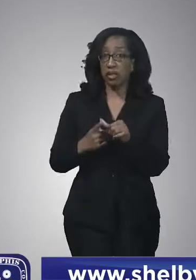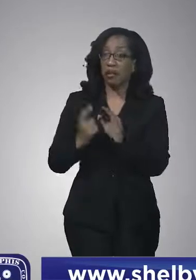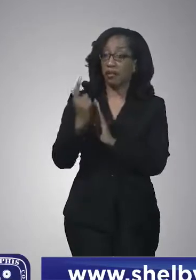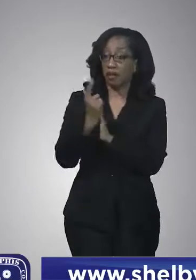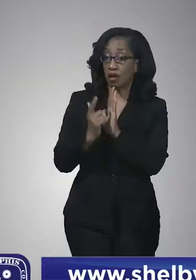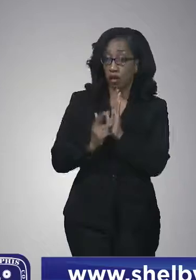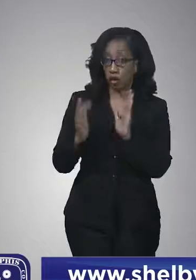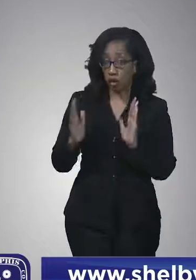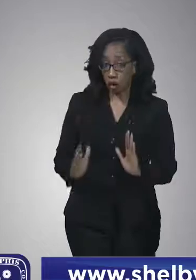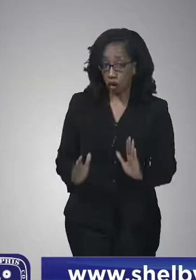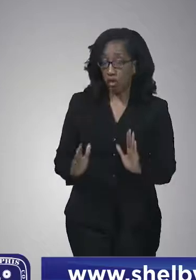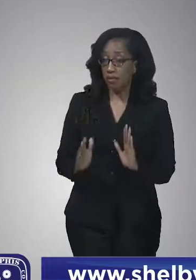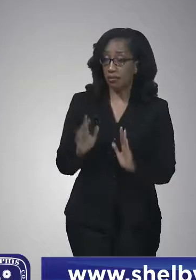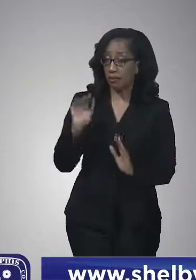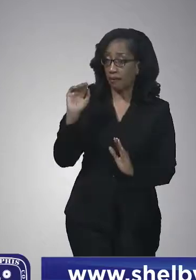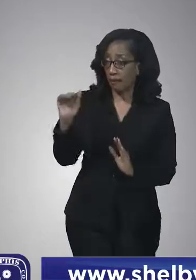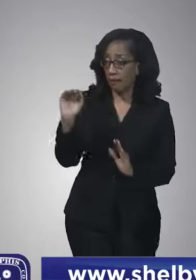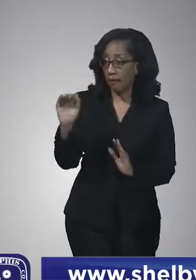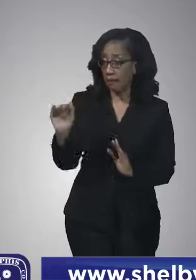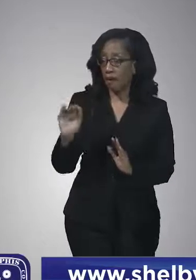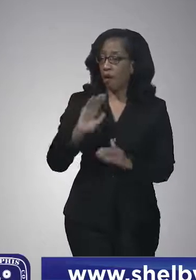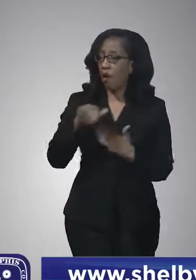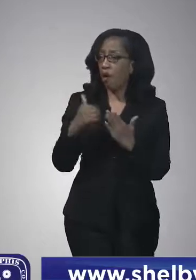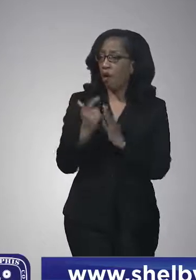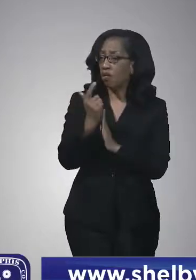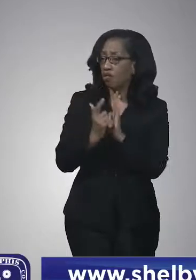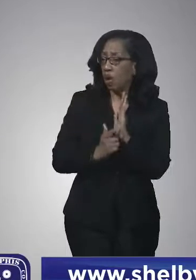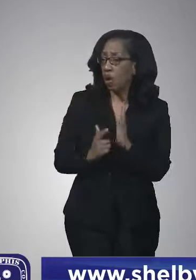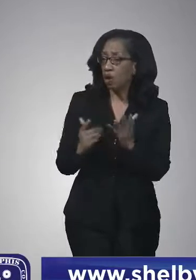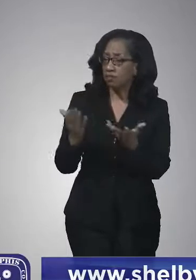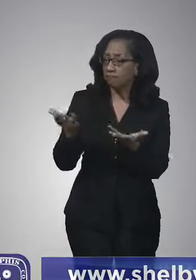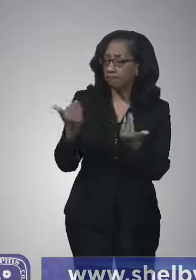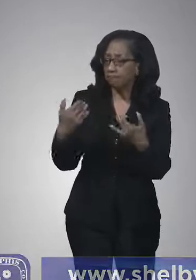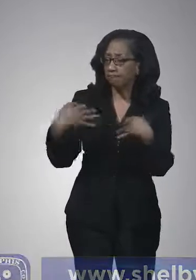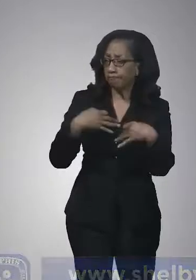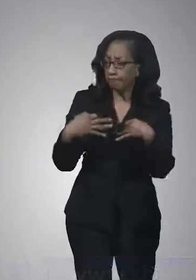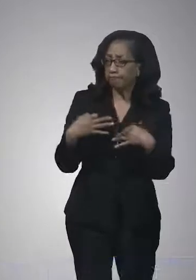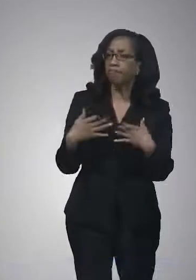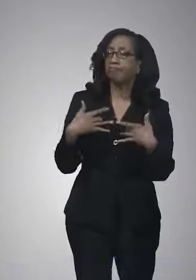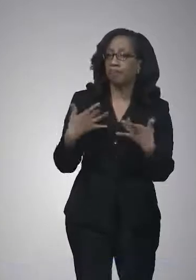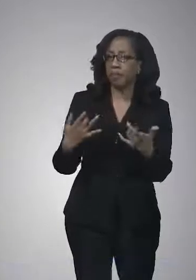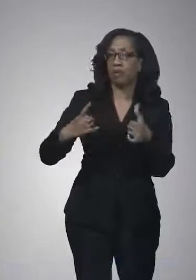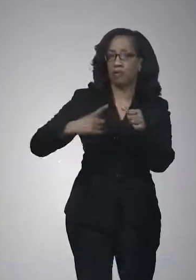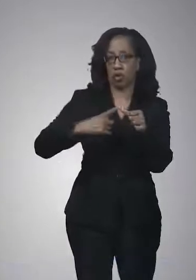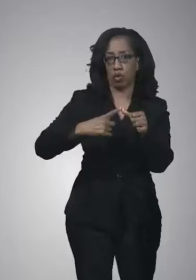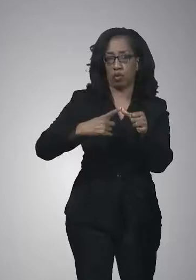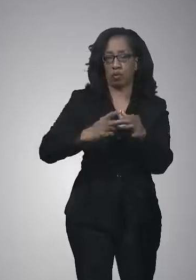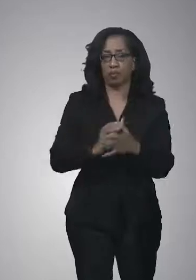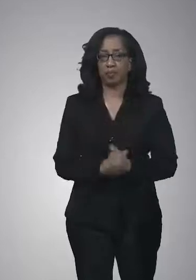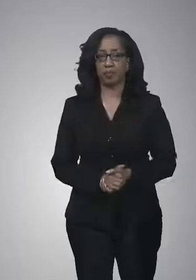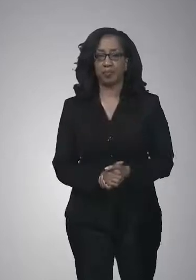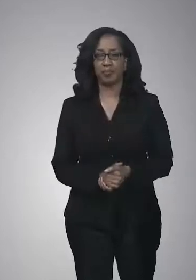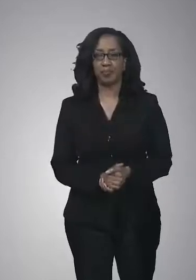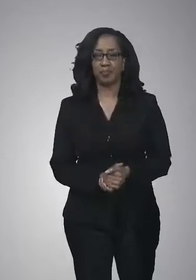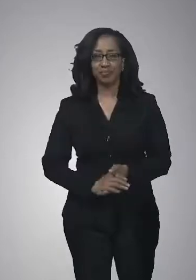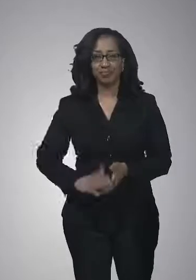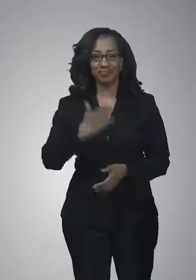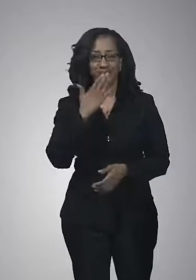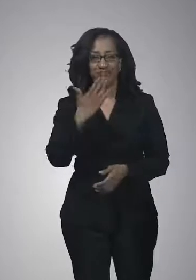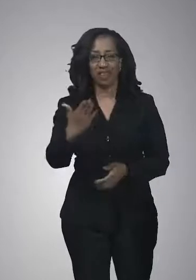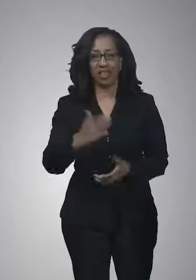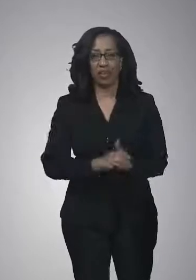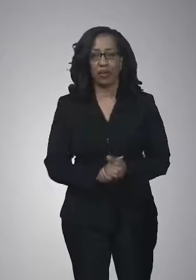to make sure that they are following all applicable labor laws. Thank you.